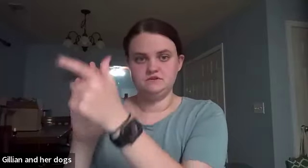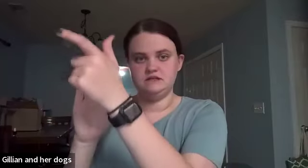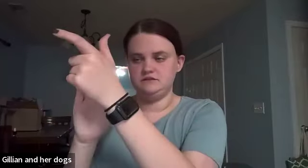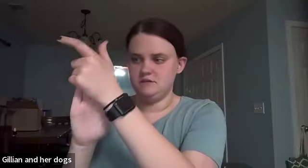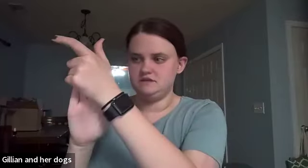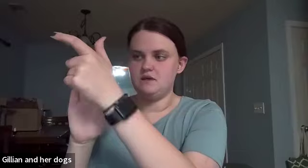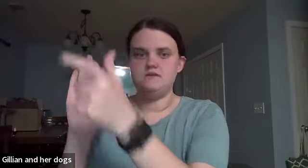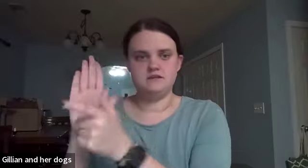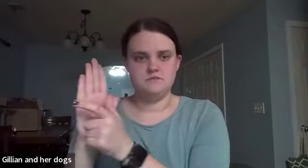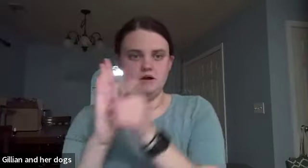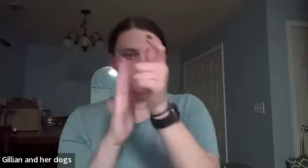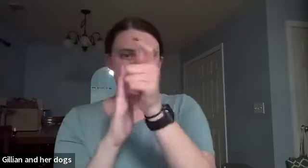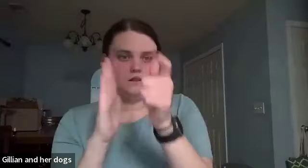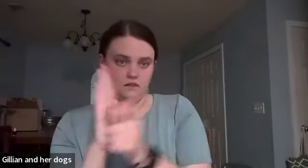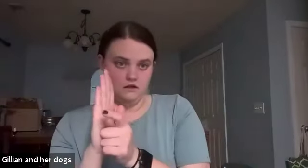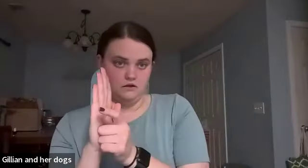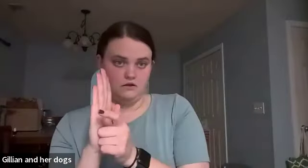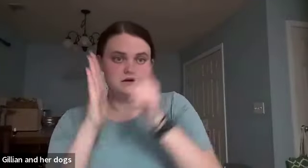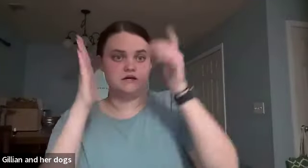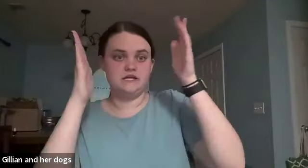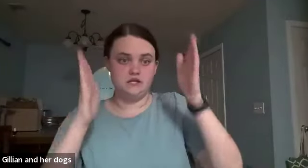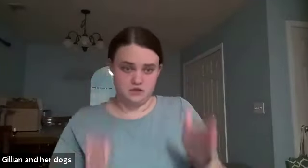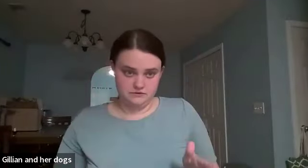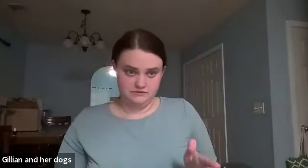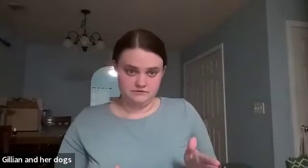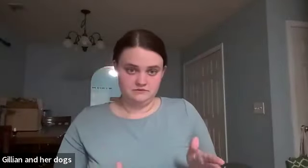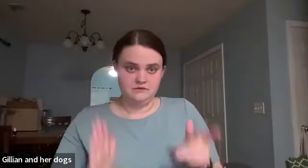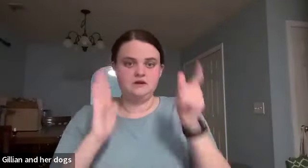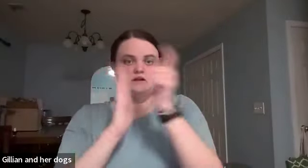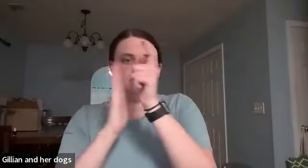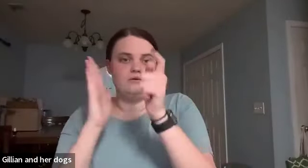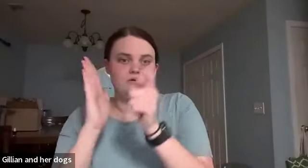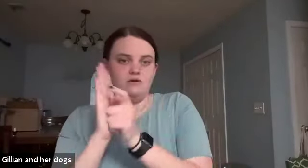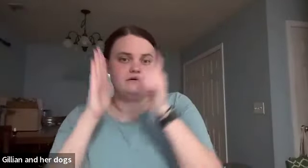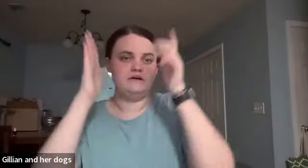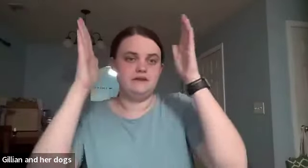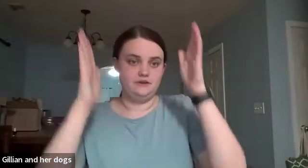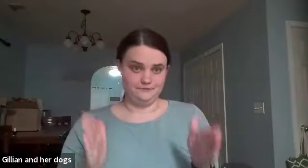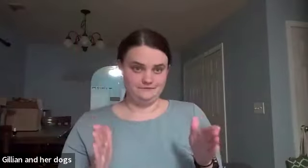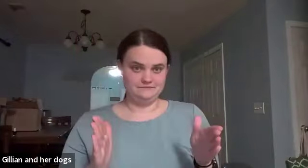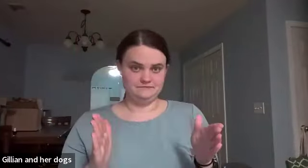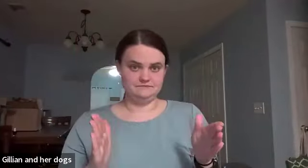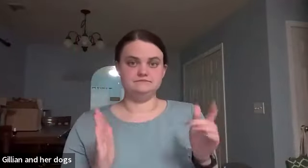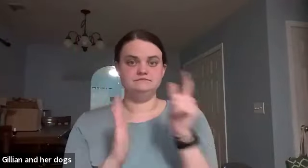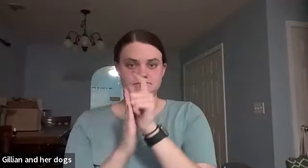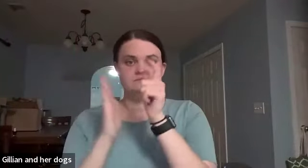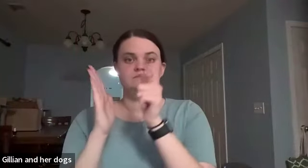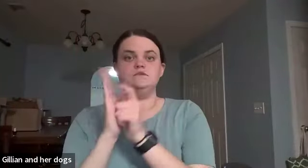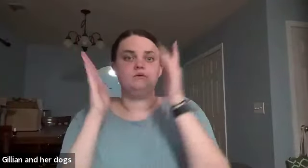So it's like you tap the top and then tap the bottom. Lawyer.